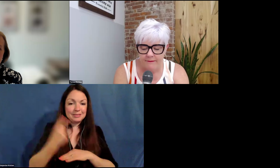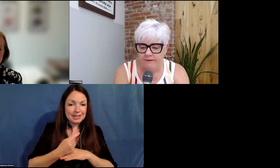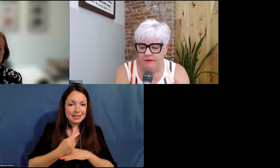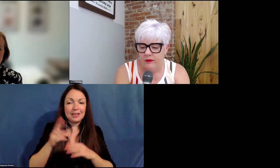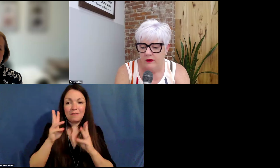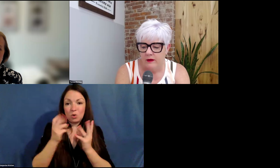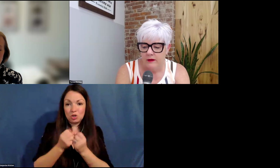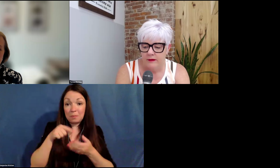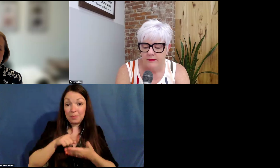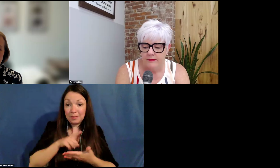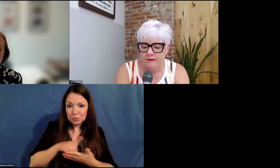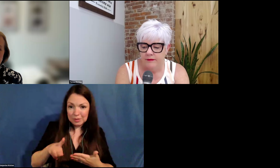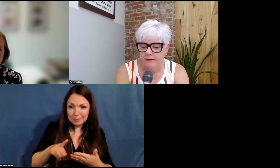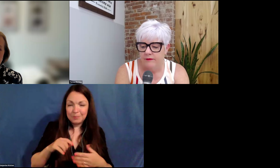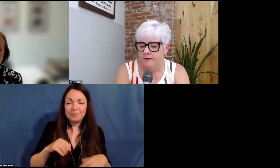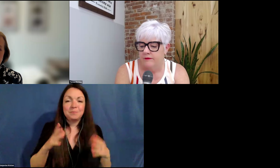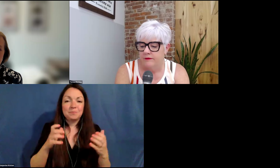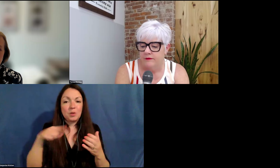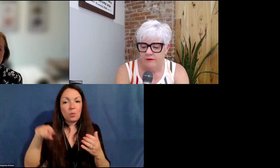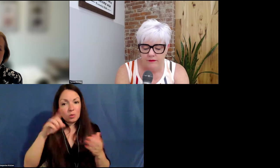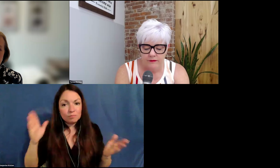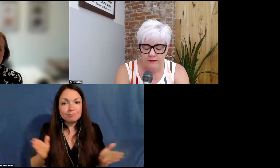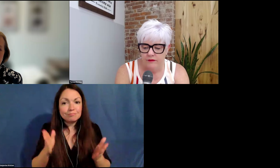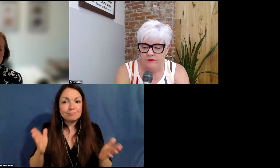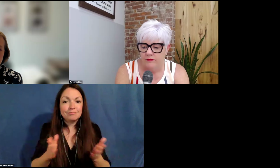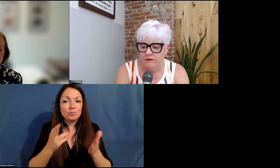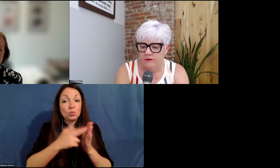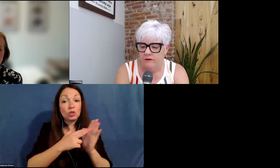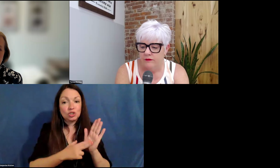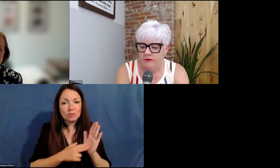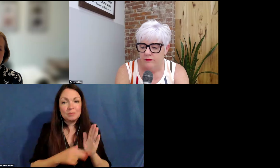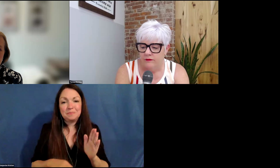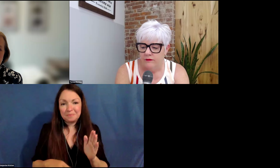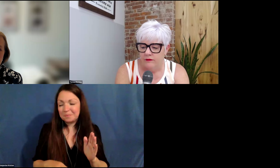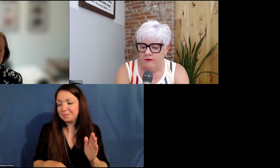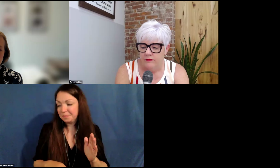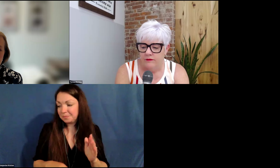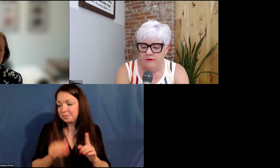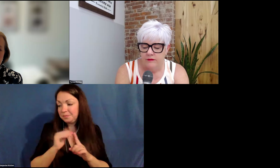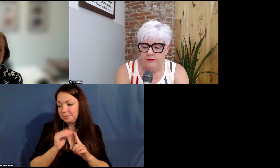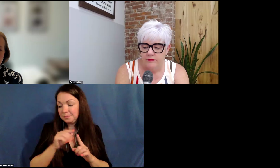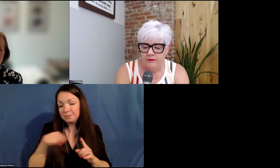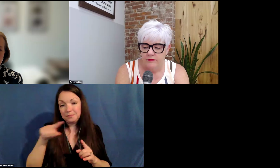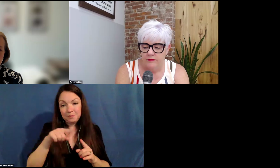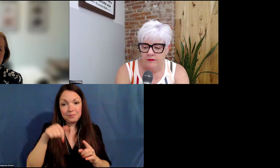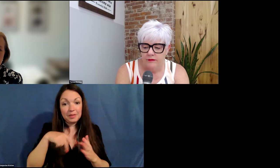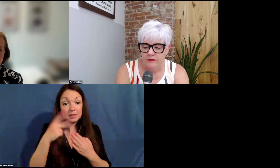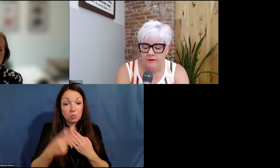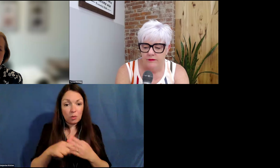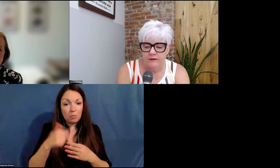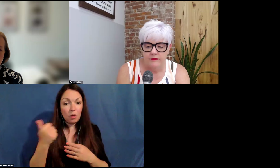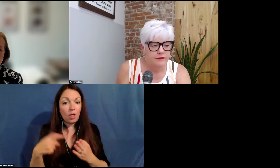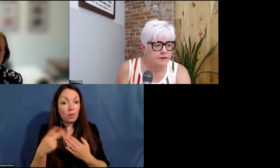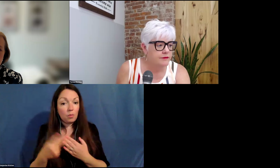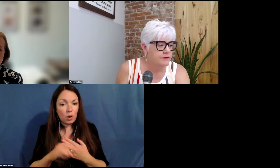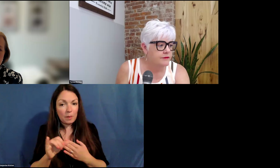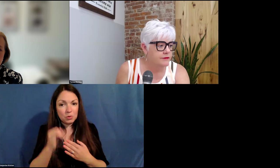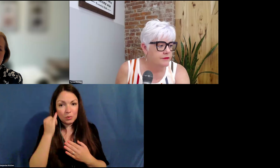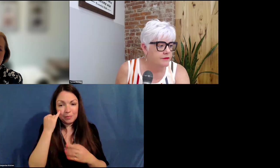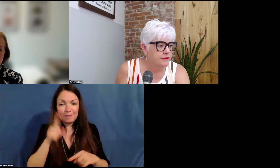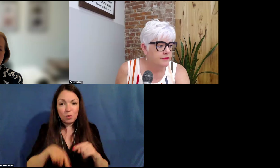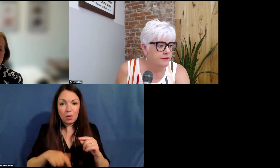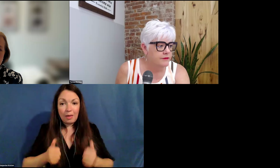this week. I want to encourage you all to register for them. A reminder that this program, as well as the other ones, if you're not able to make it live, will